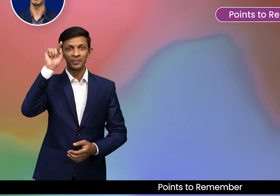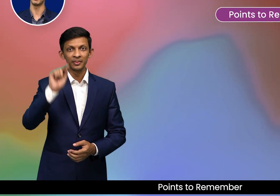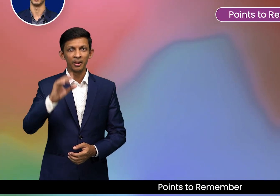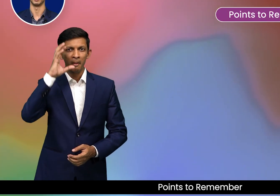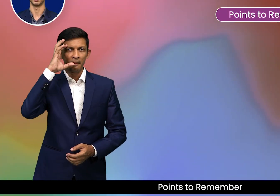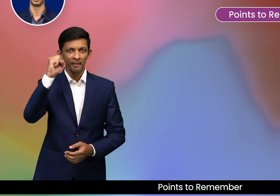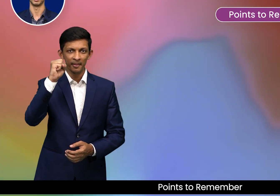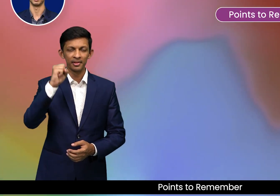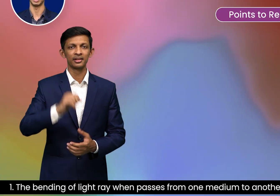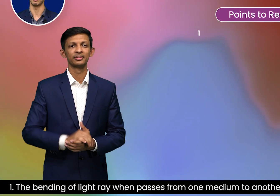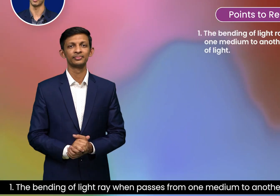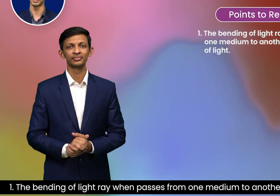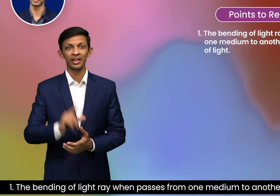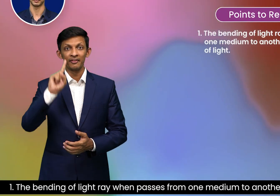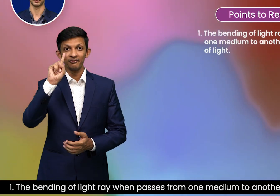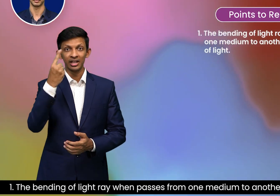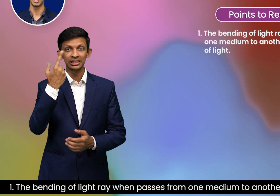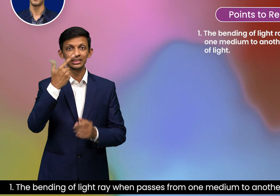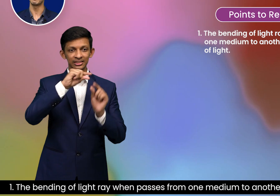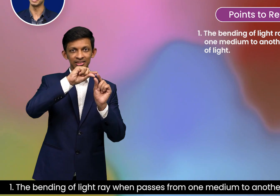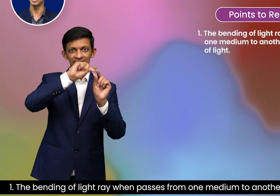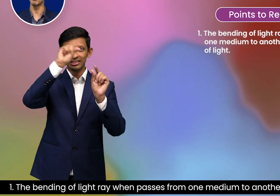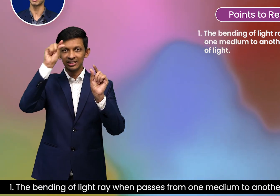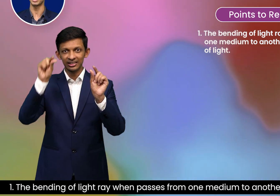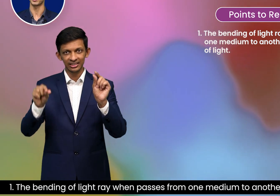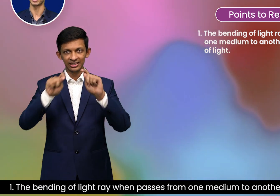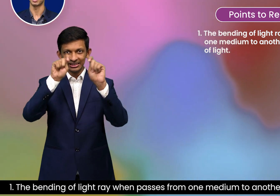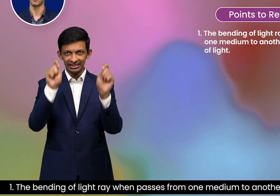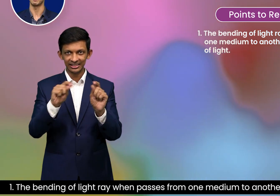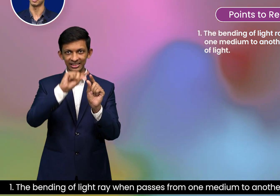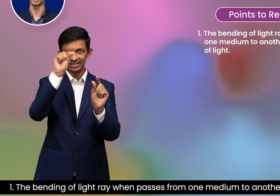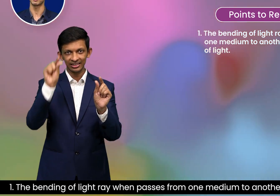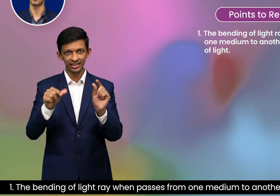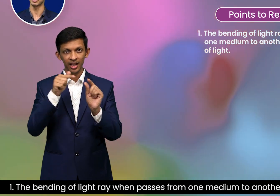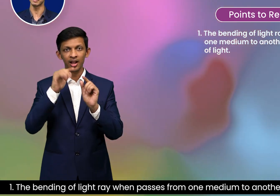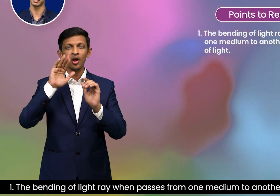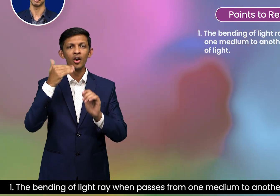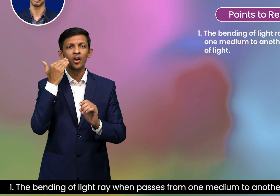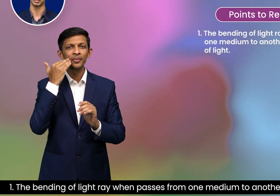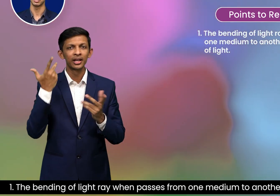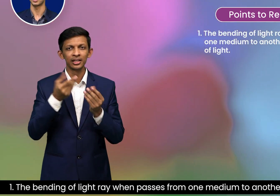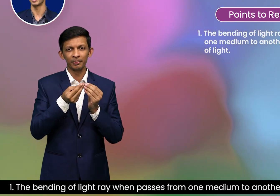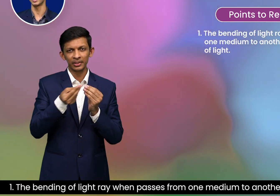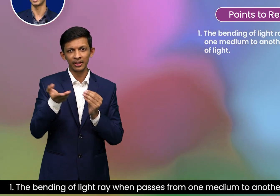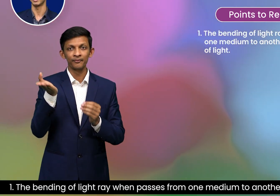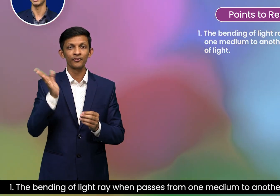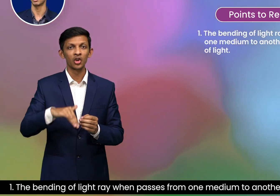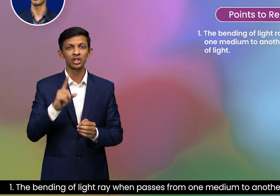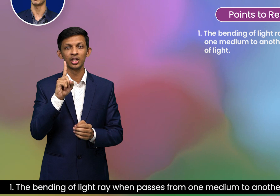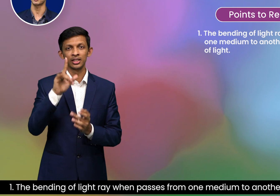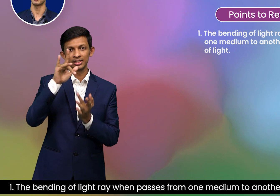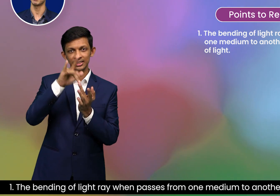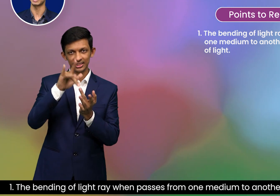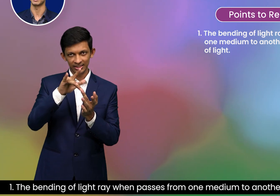Points to remember. Number 1. The bending of light ray when passing from one medium to another is